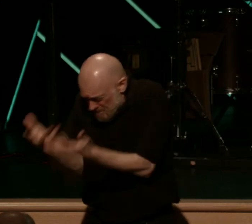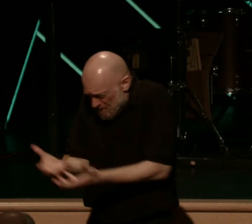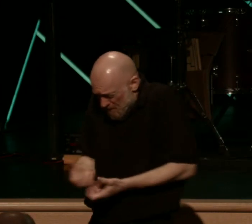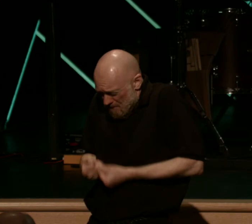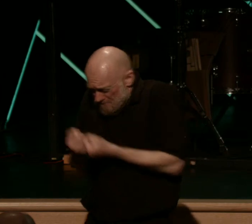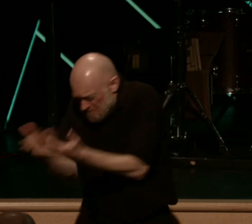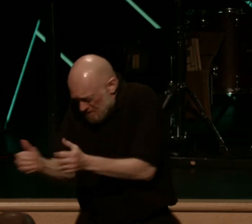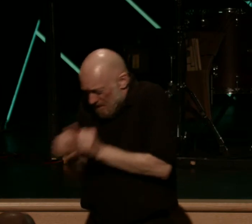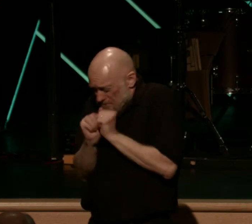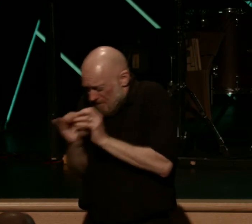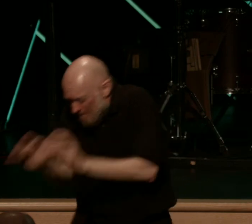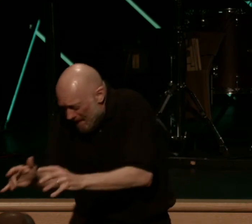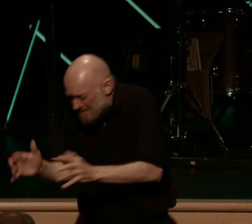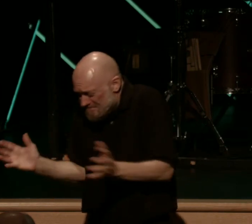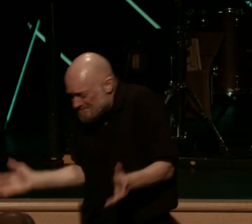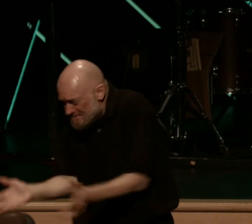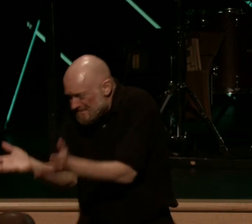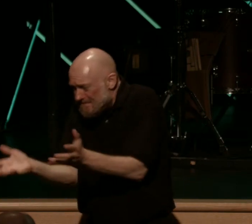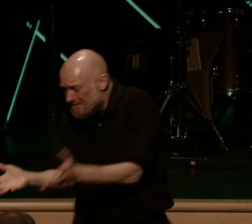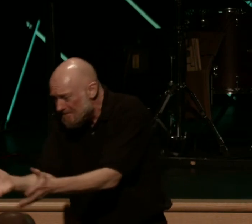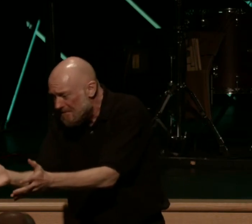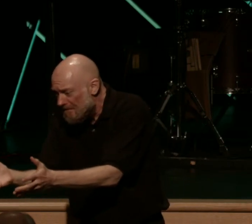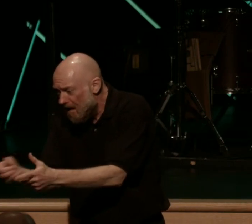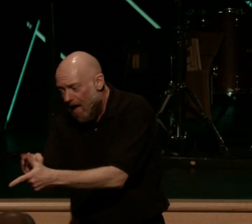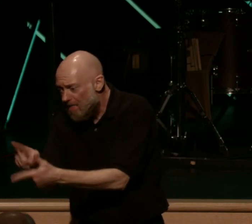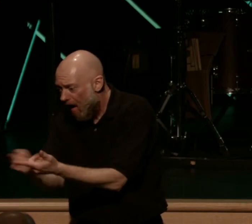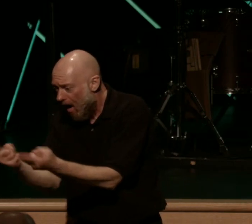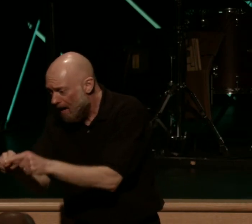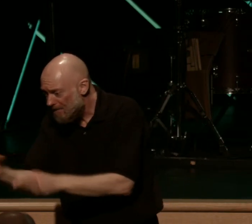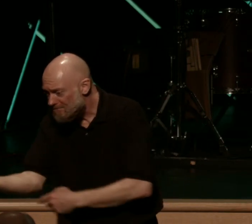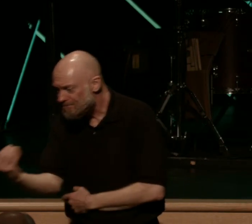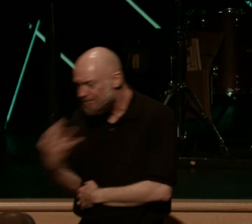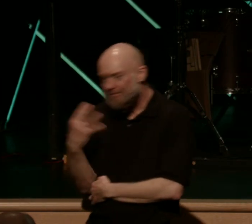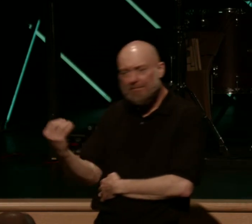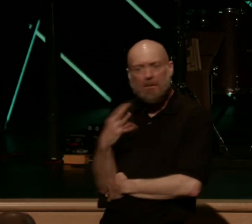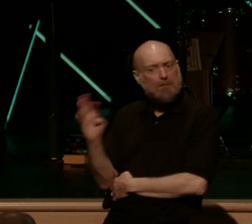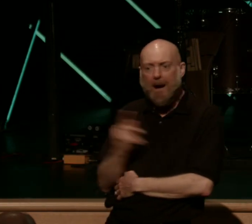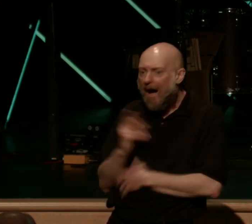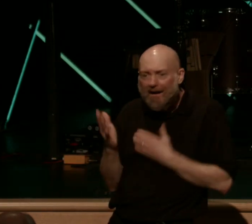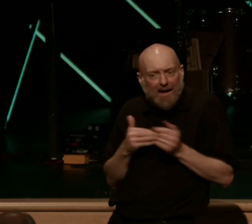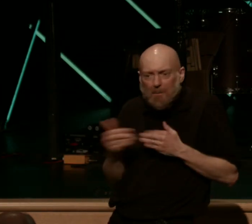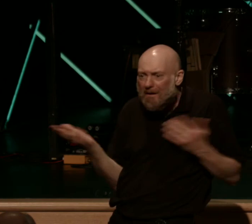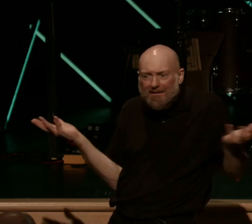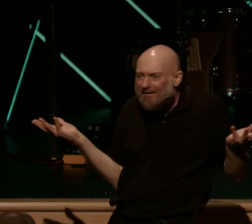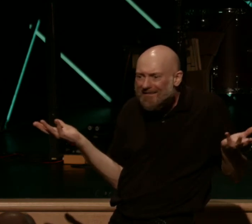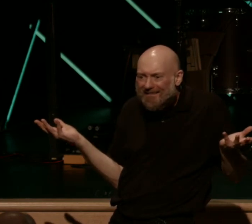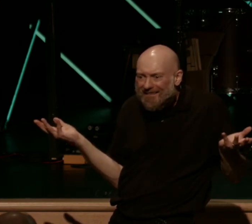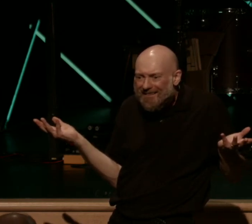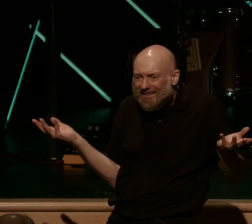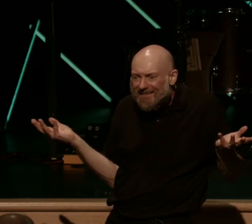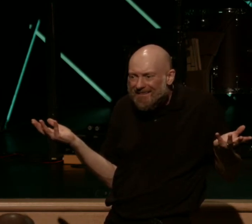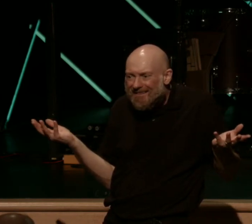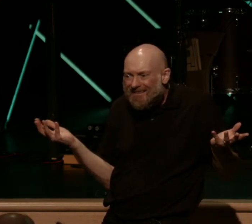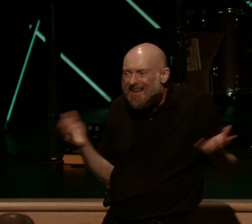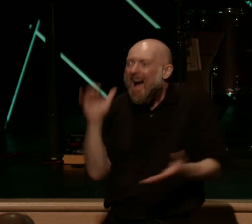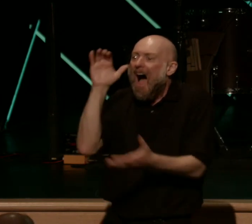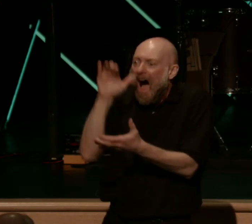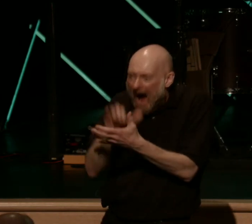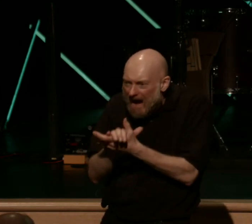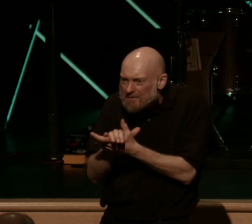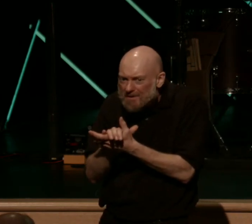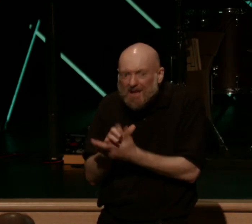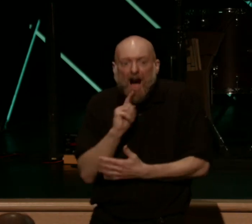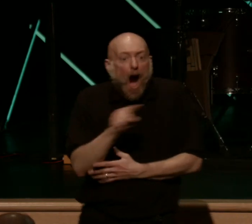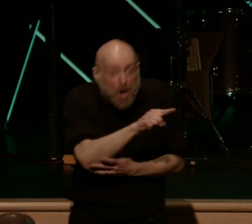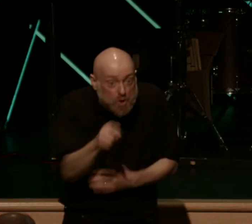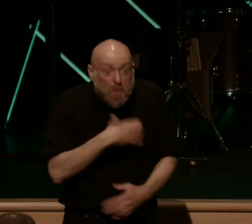and he's blessing his wife, which in turn will end up blessing him. So husbands, are